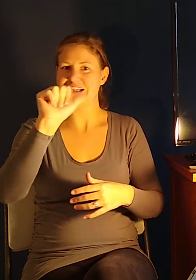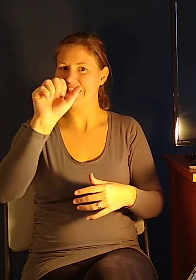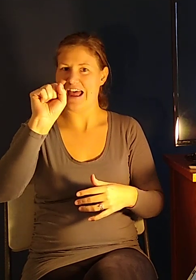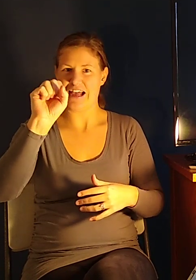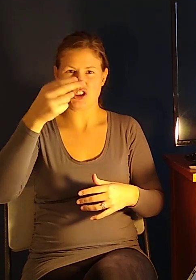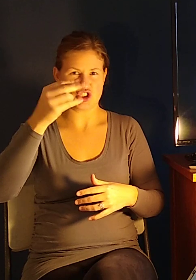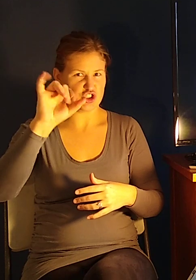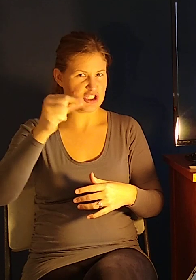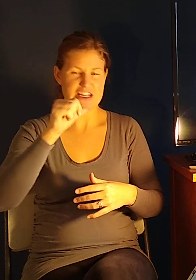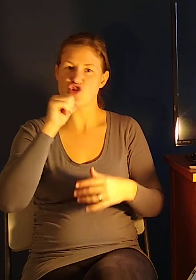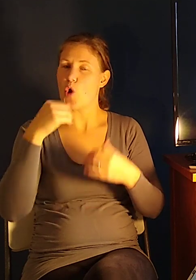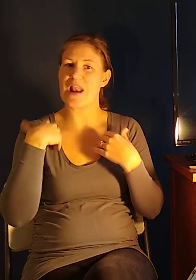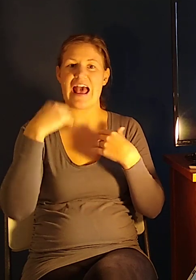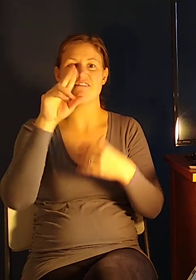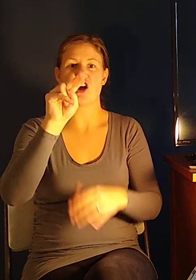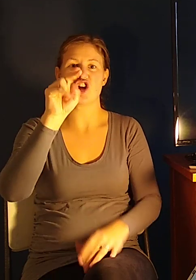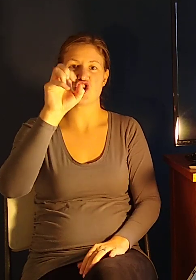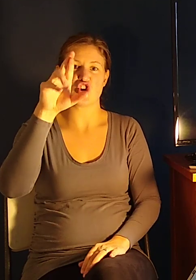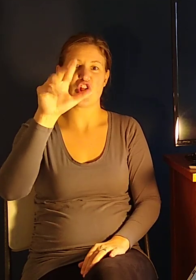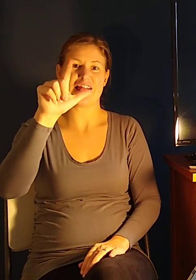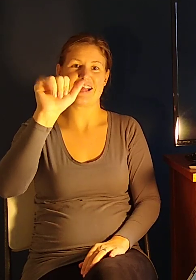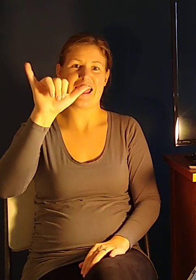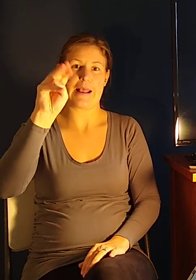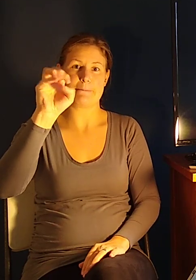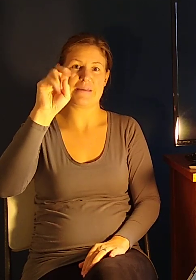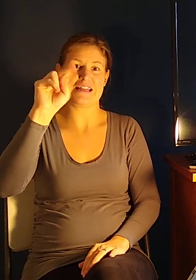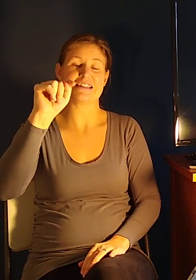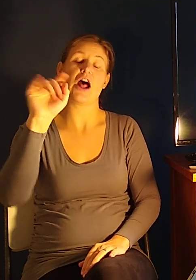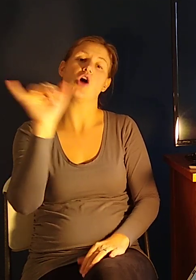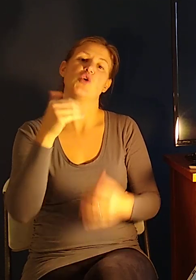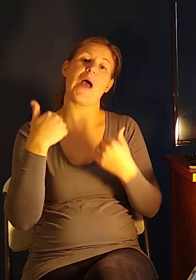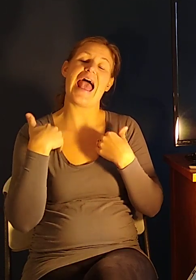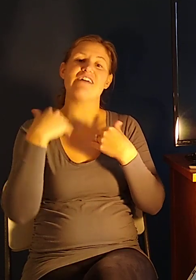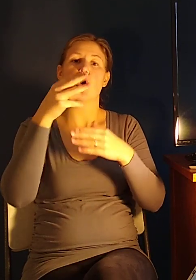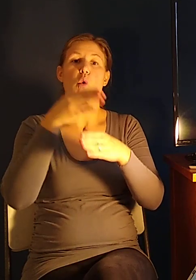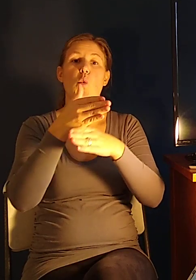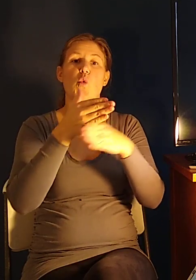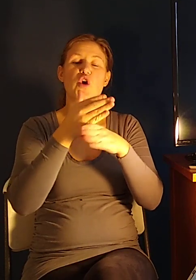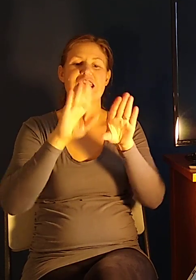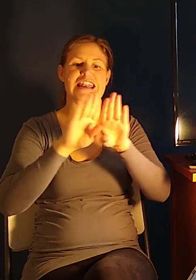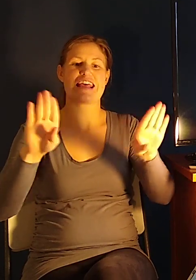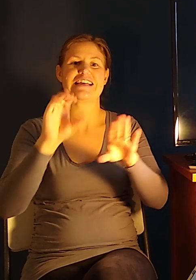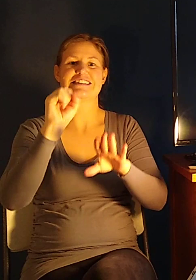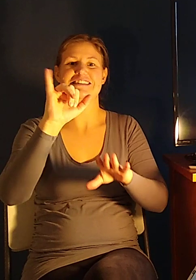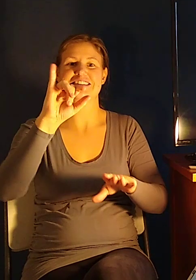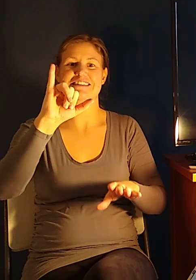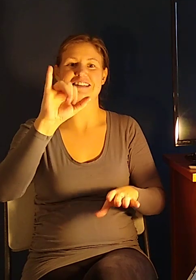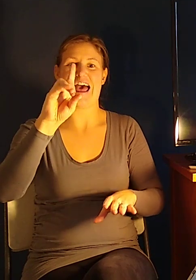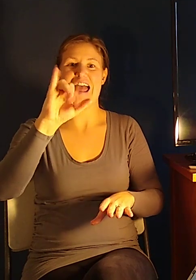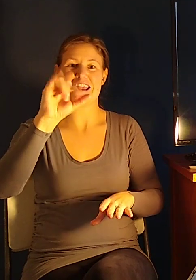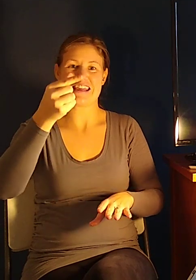the wooden clapboard siding. And then in the picture over on the right, you'll